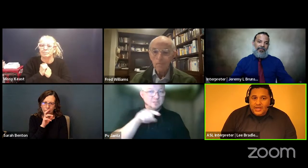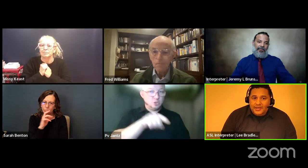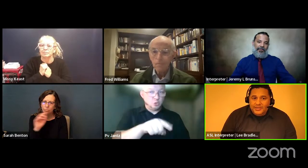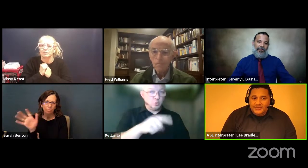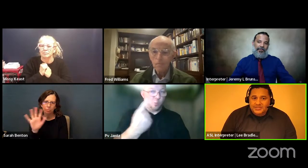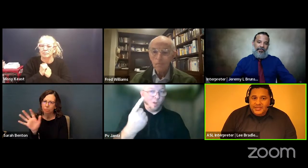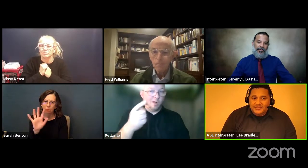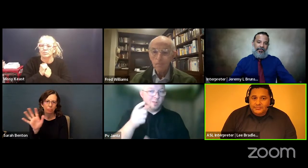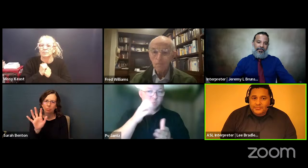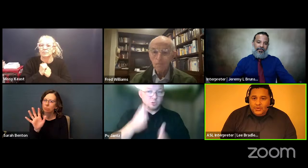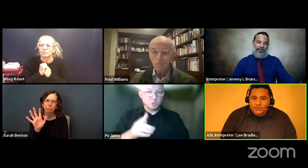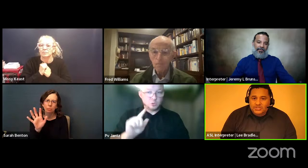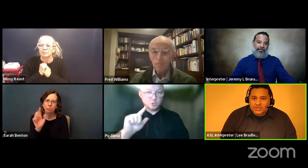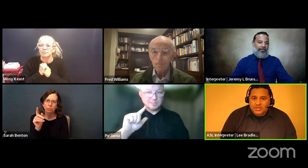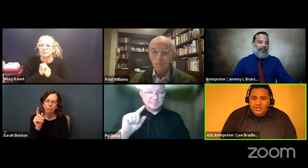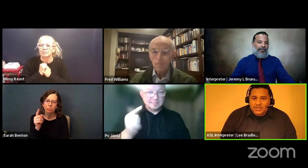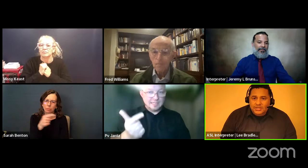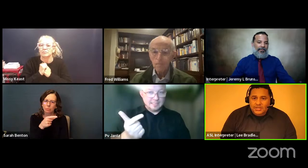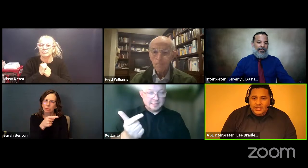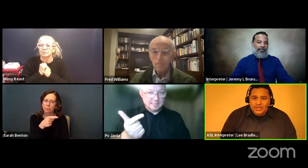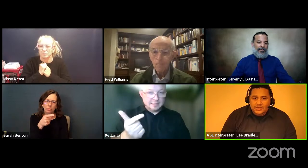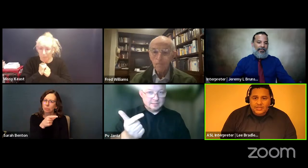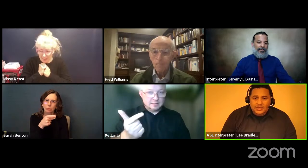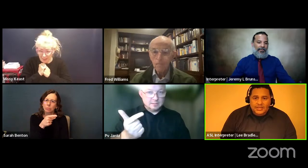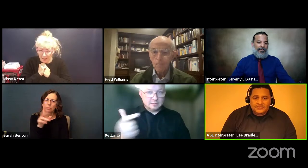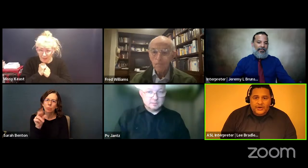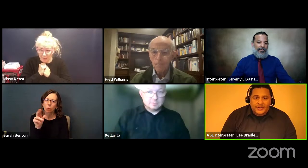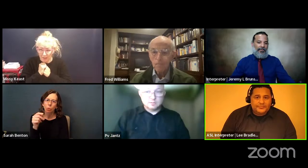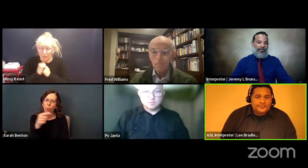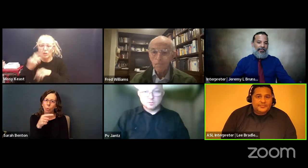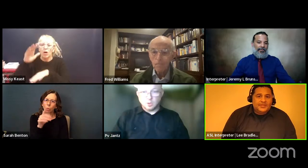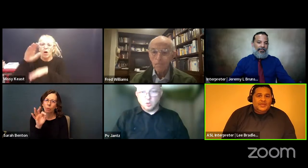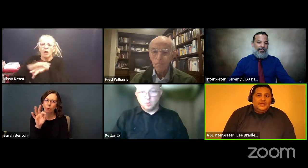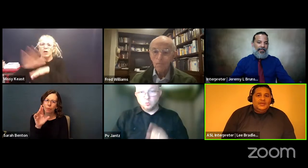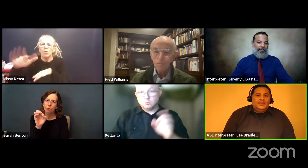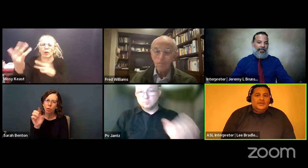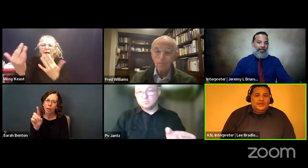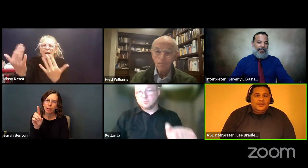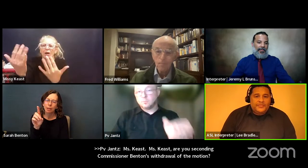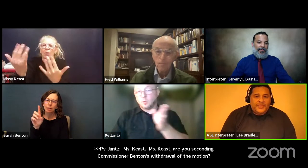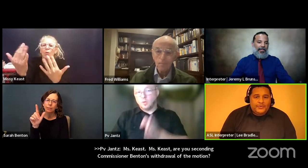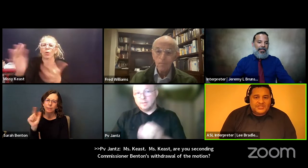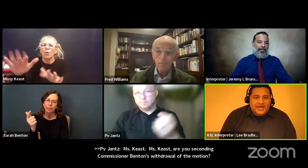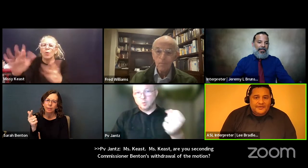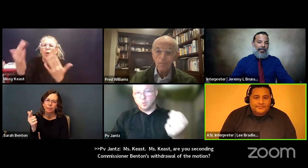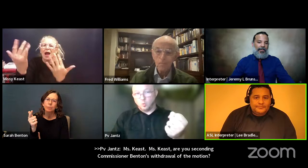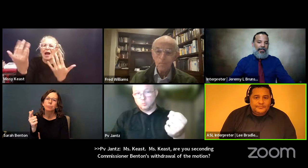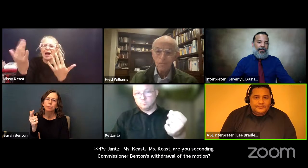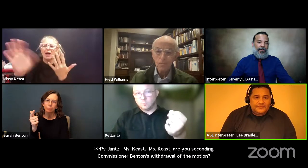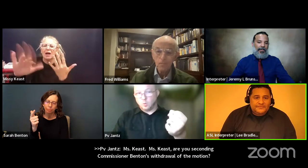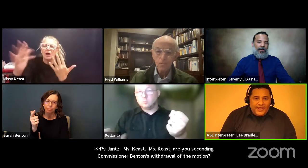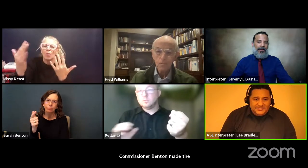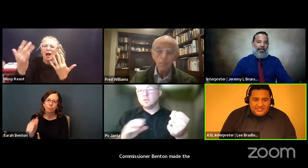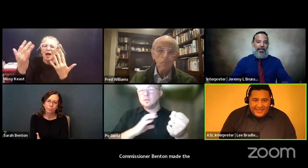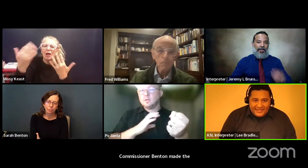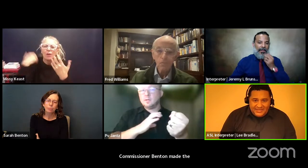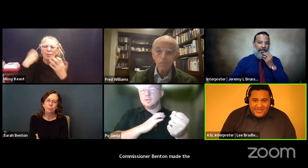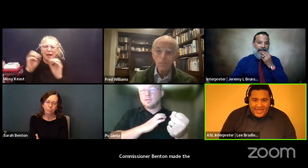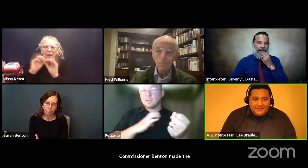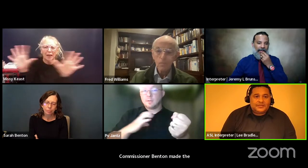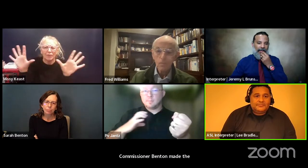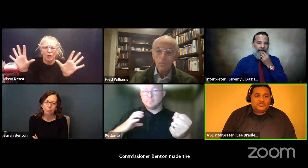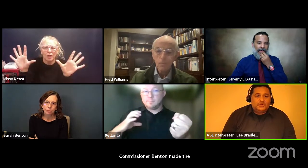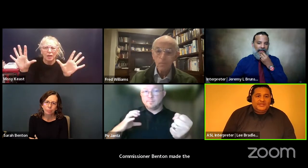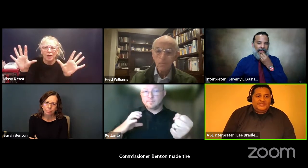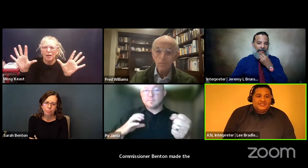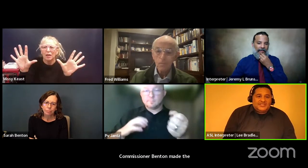Commissioner Benton made the motion. Sorry. No, that was Fred seconded